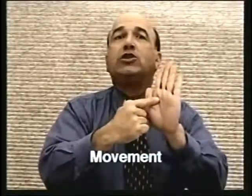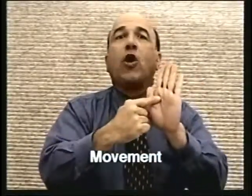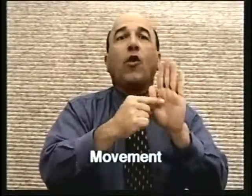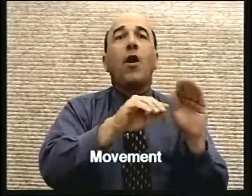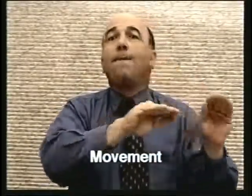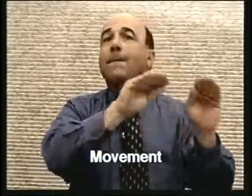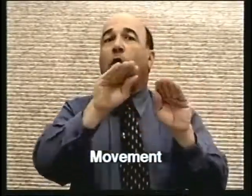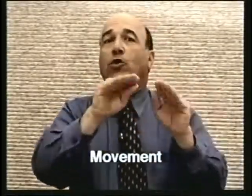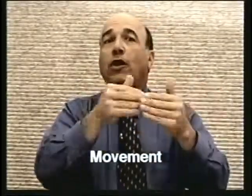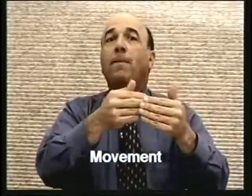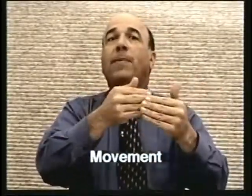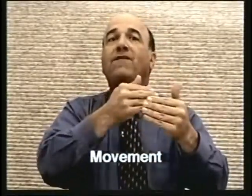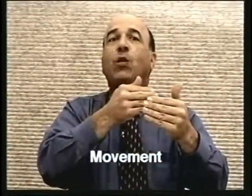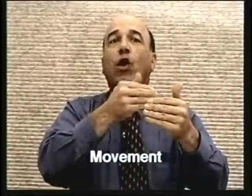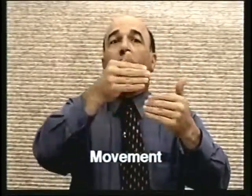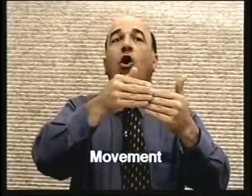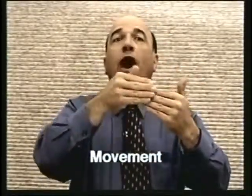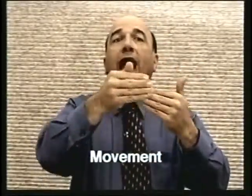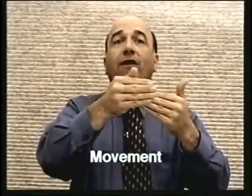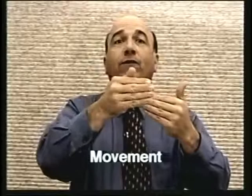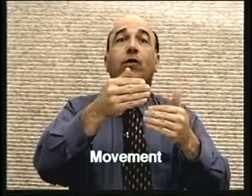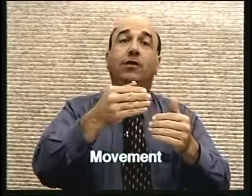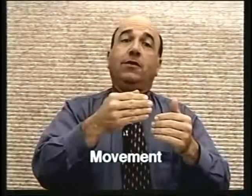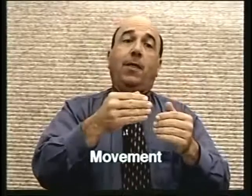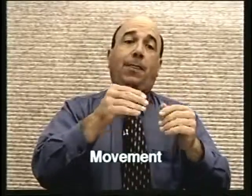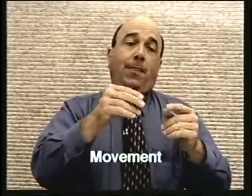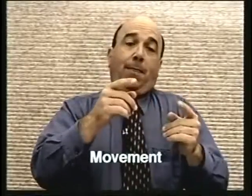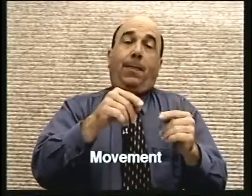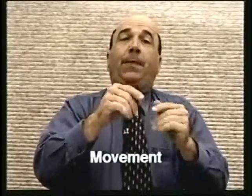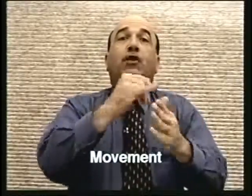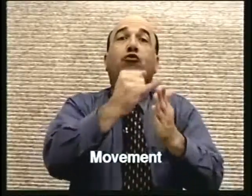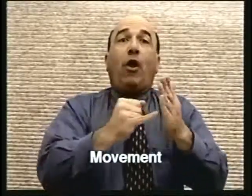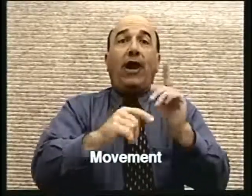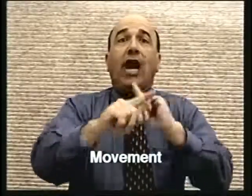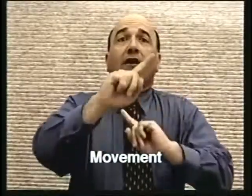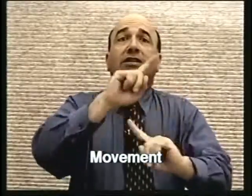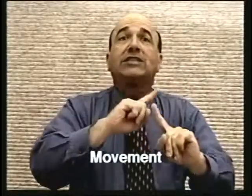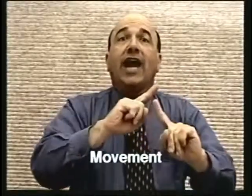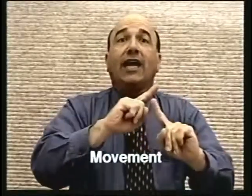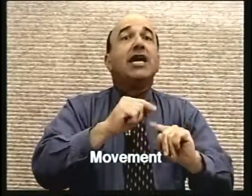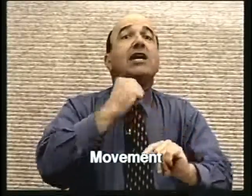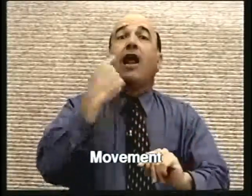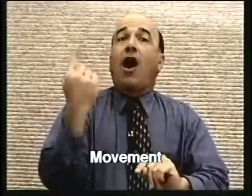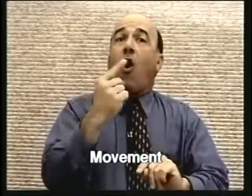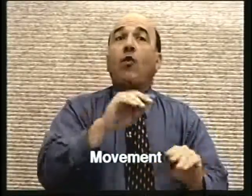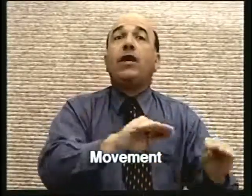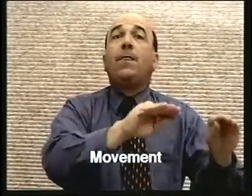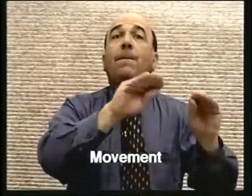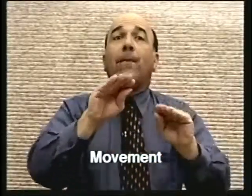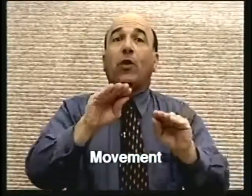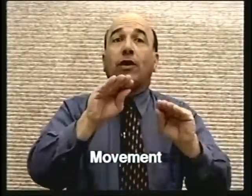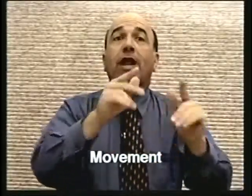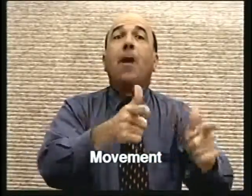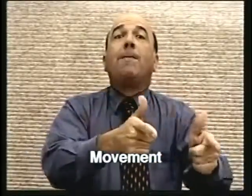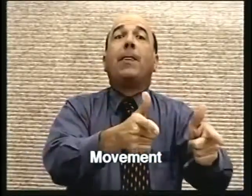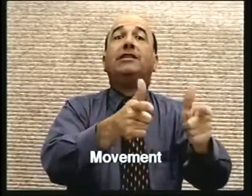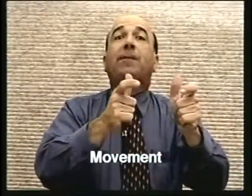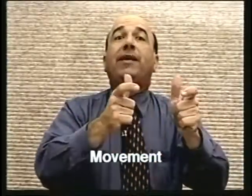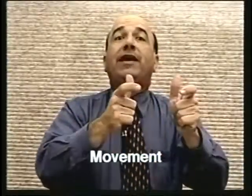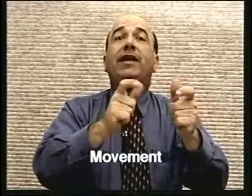show motion before or after the drawing of a sign. Not only the motion, but the speed